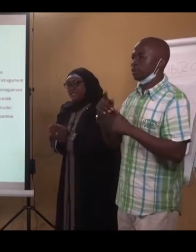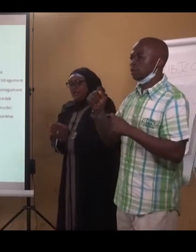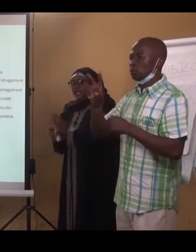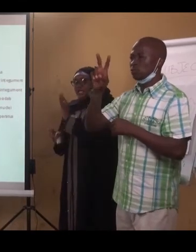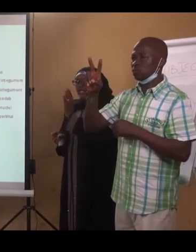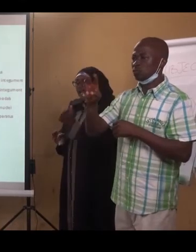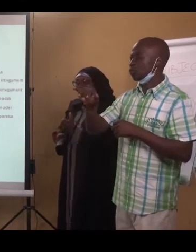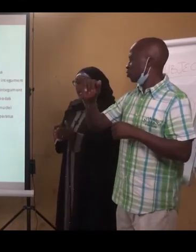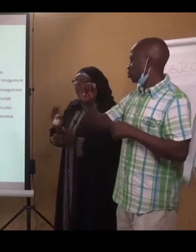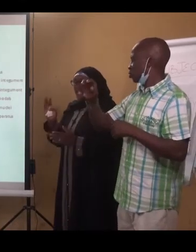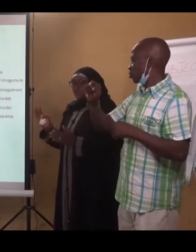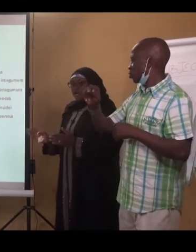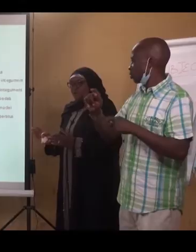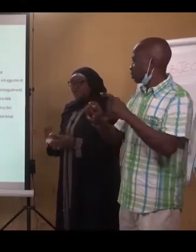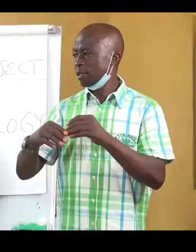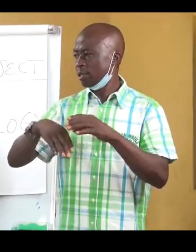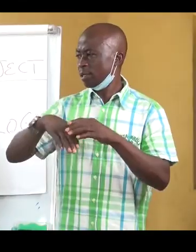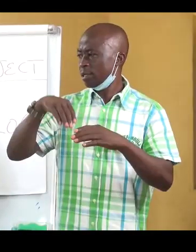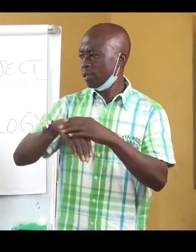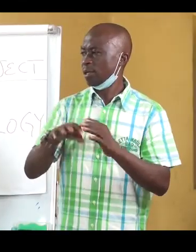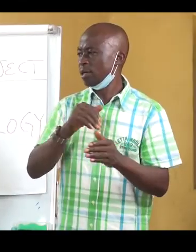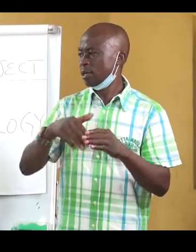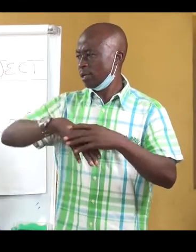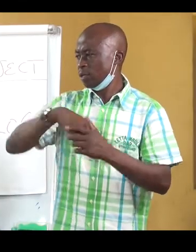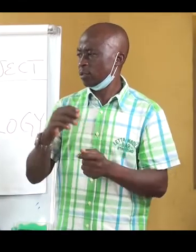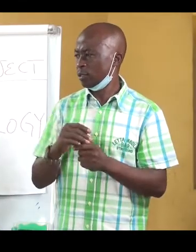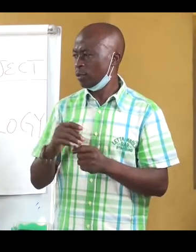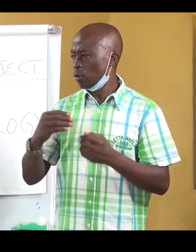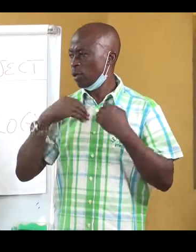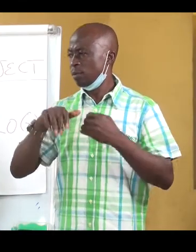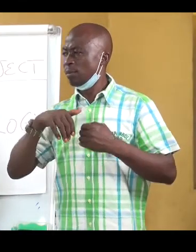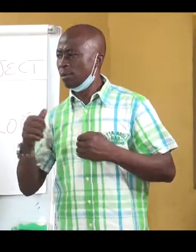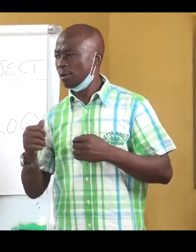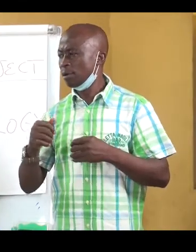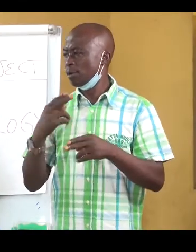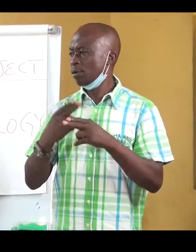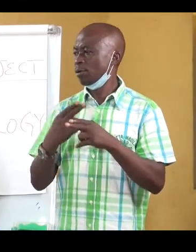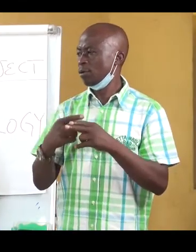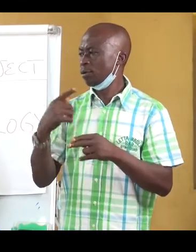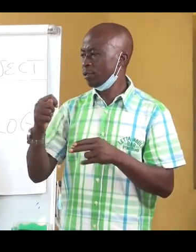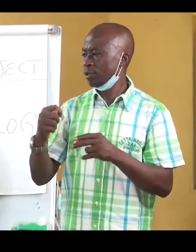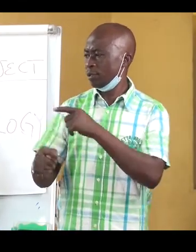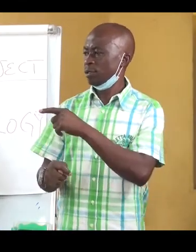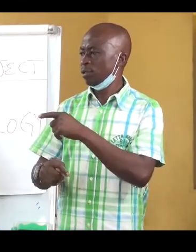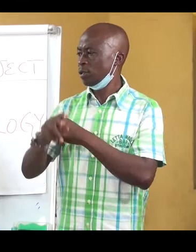the inner one and the outer one, there is another tissue that is called the nucellus. It is